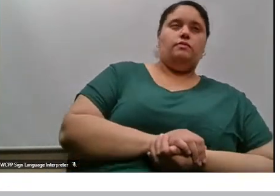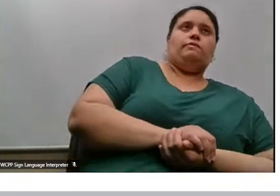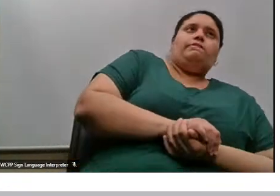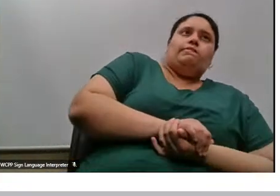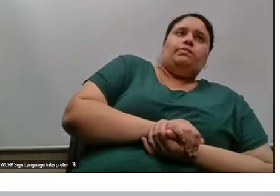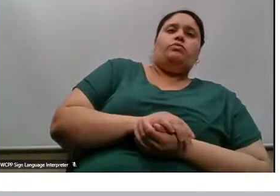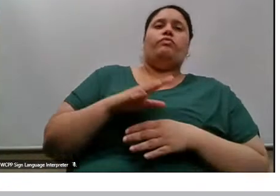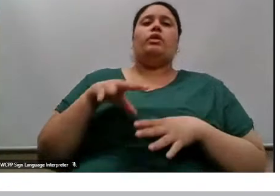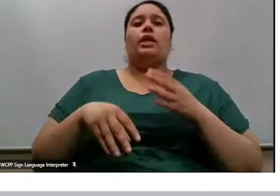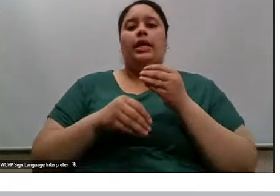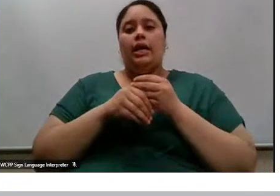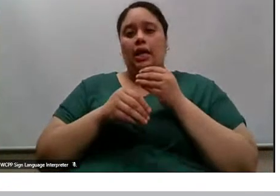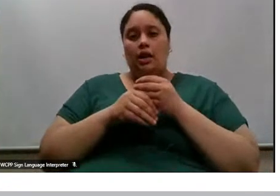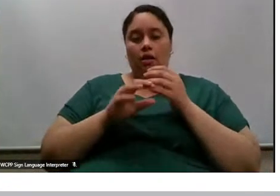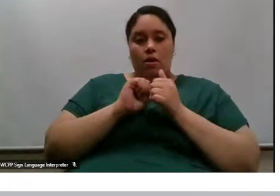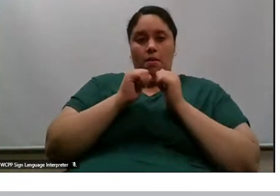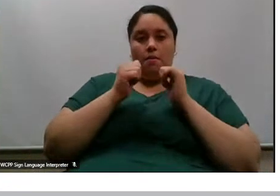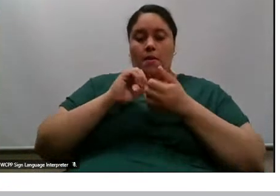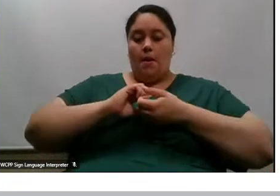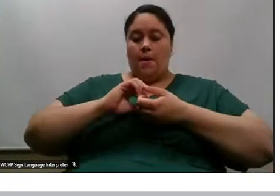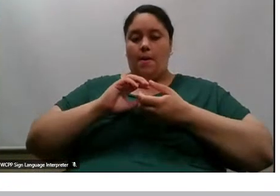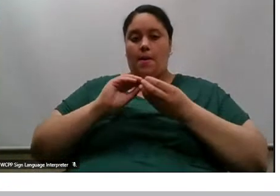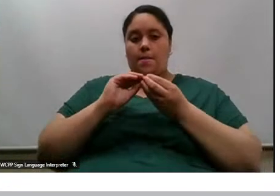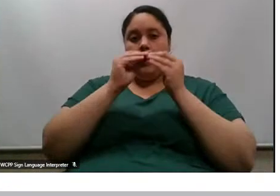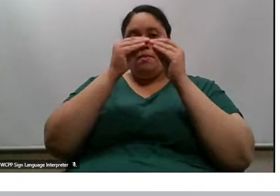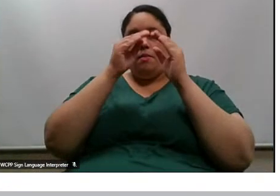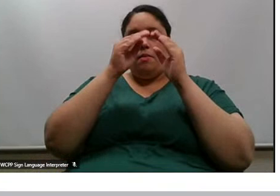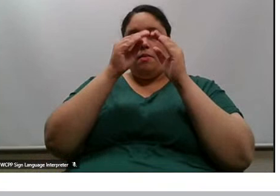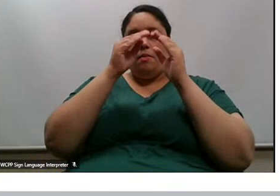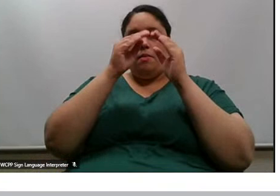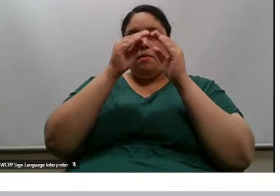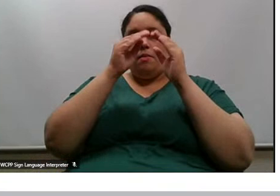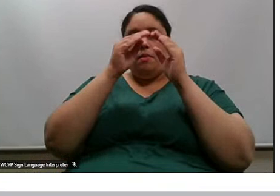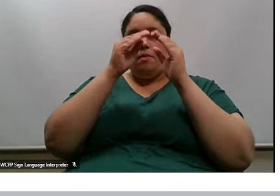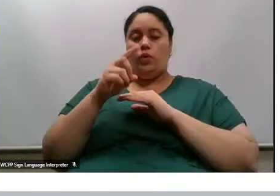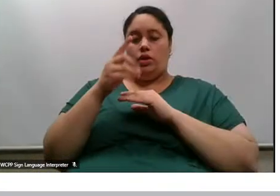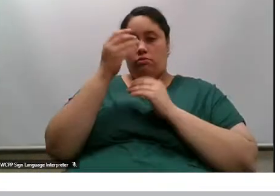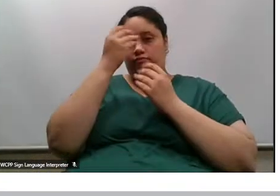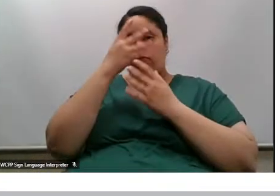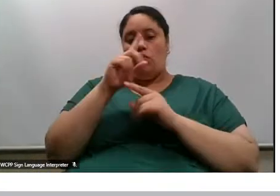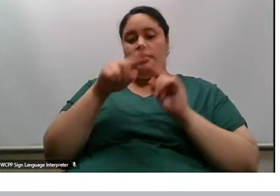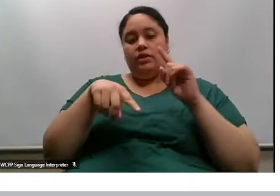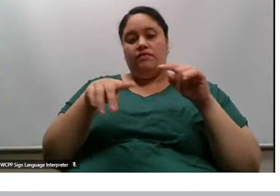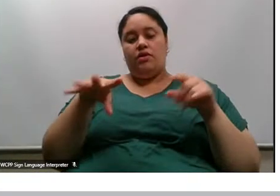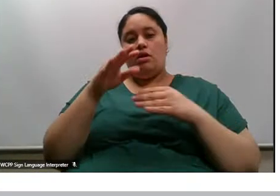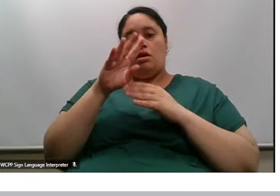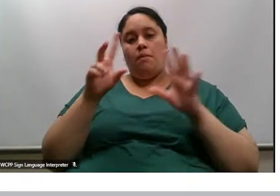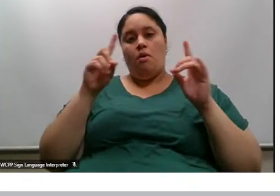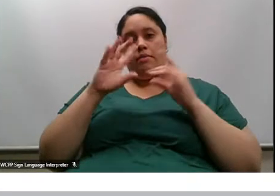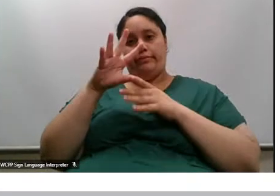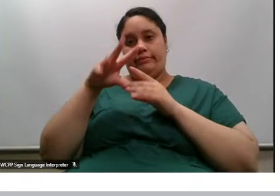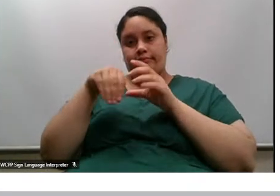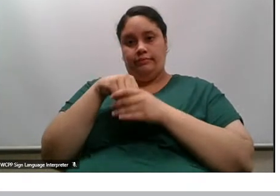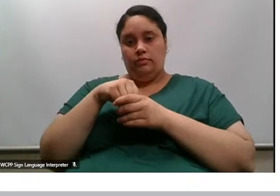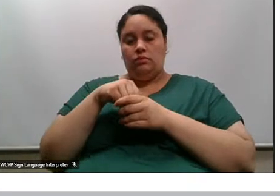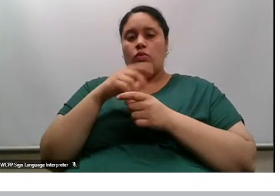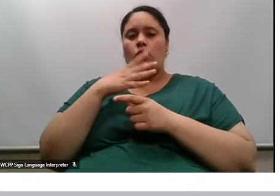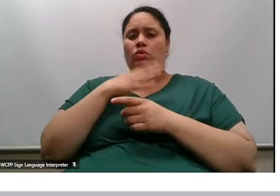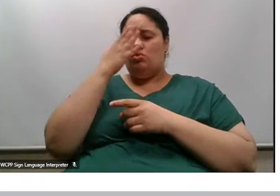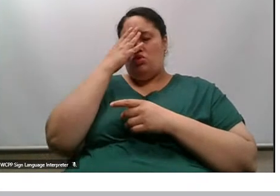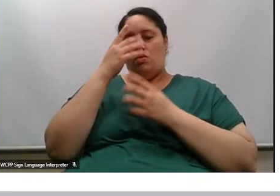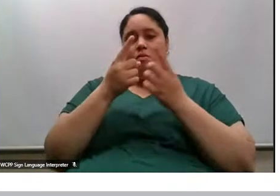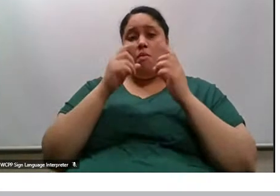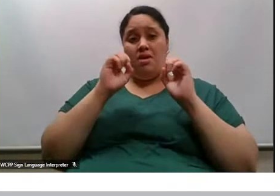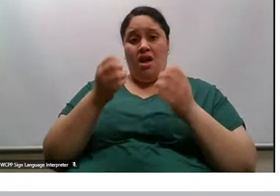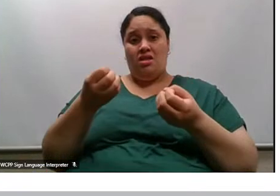involvement of the different departments, I'll be interested to know, and if the department can provide evidence